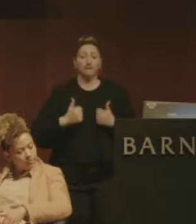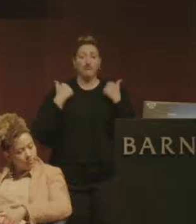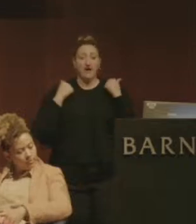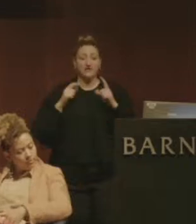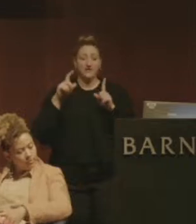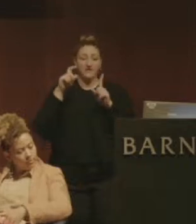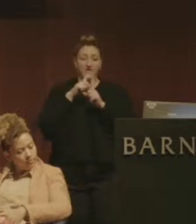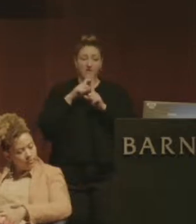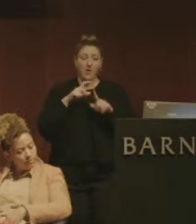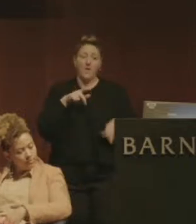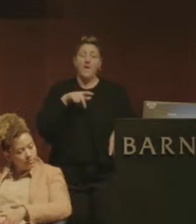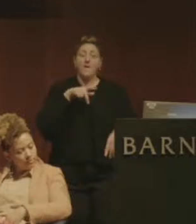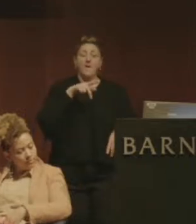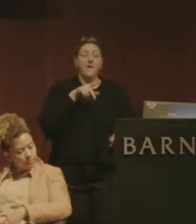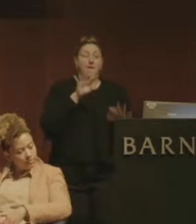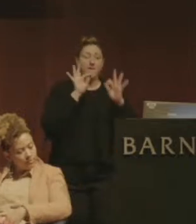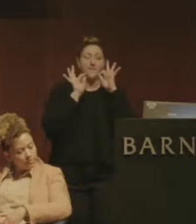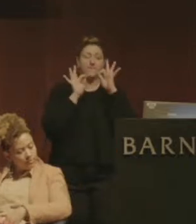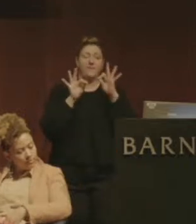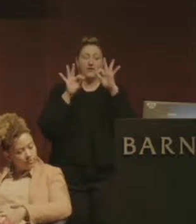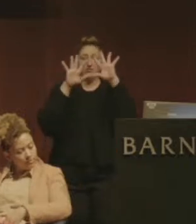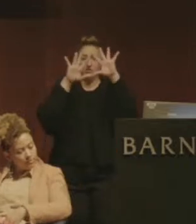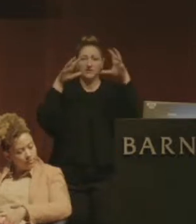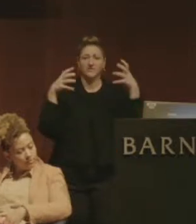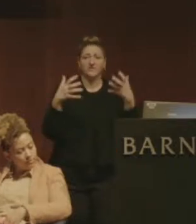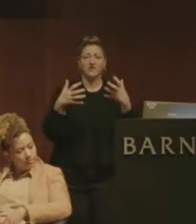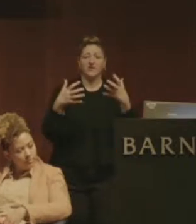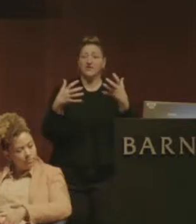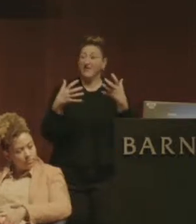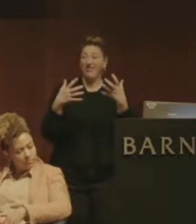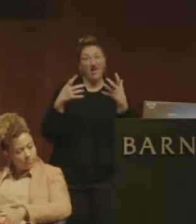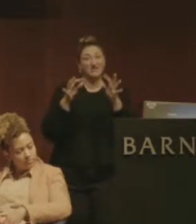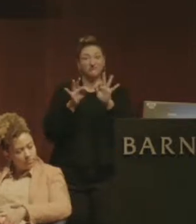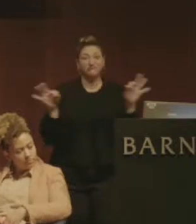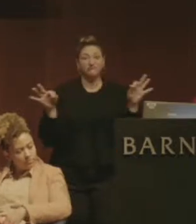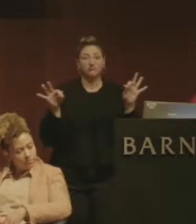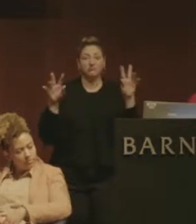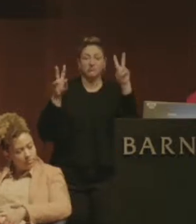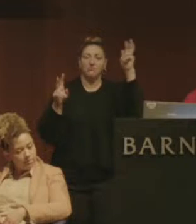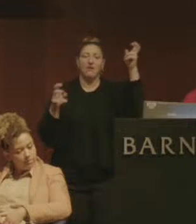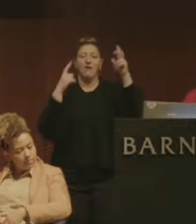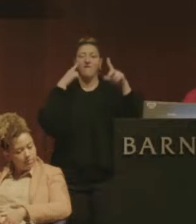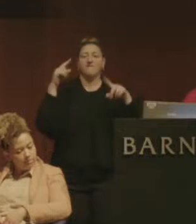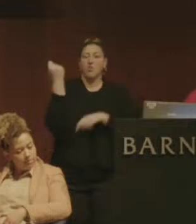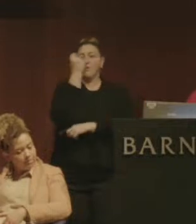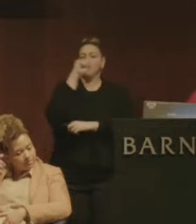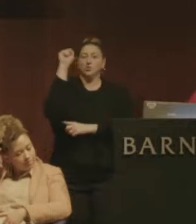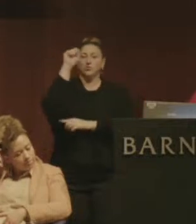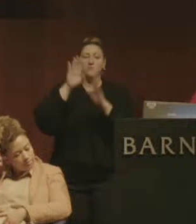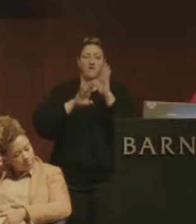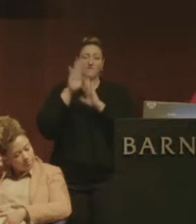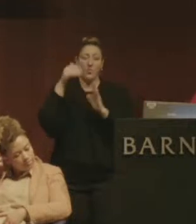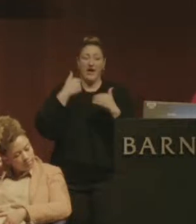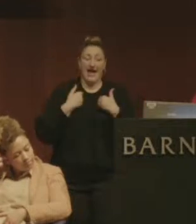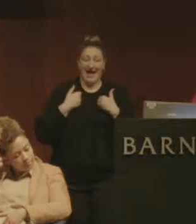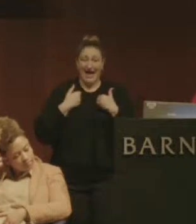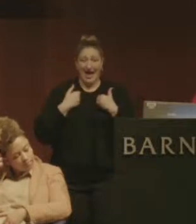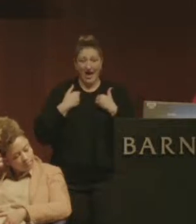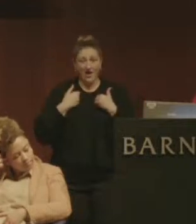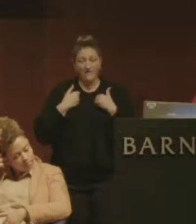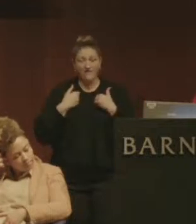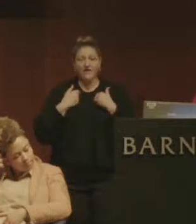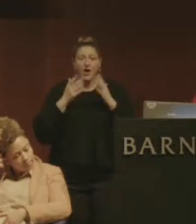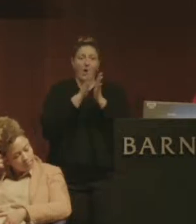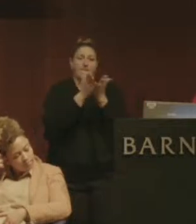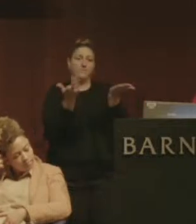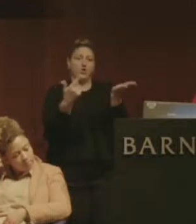paraíso cobiçado as a defining linguistic term in the social movement. In our research for the graphic novel, we have interviewed activists who